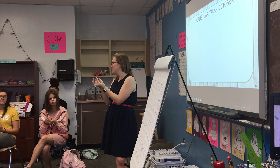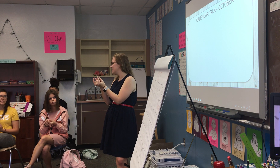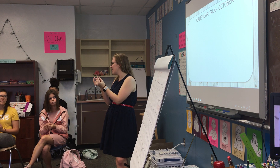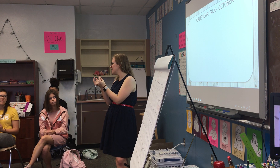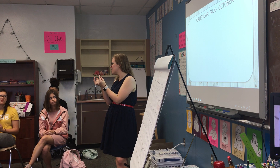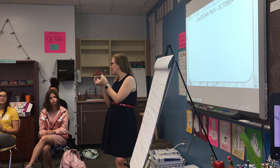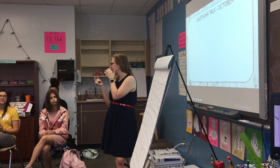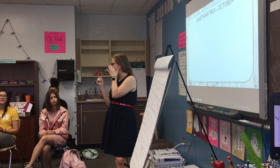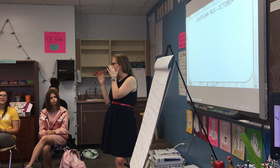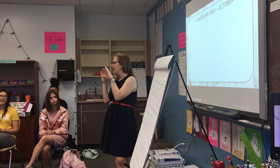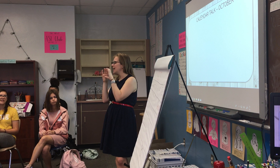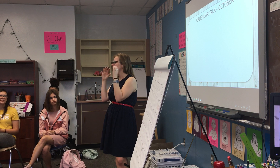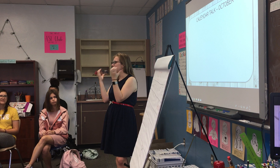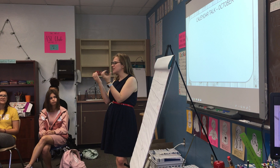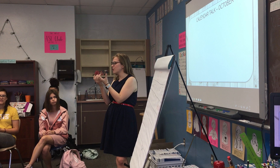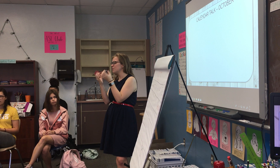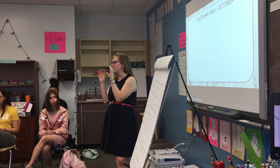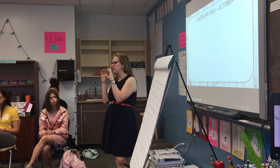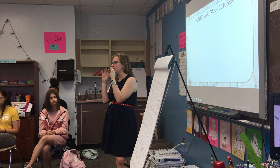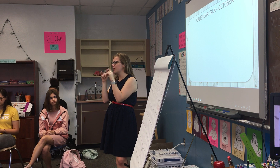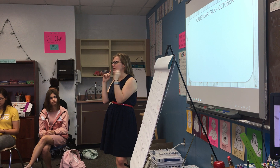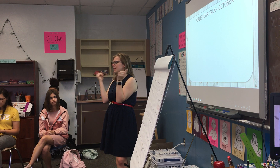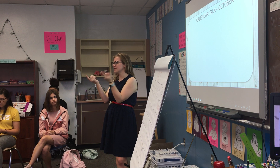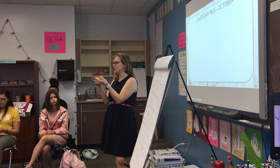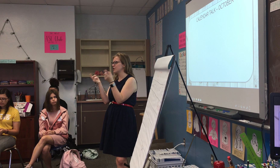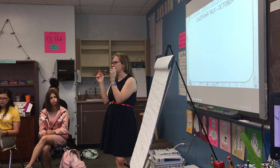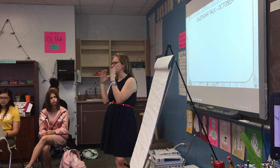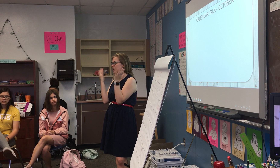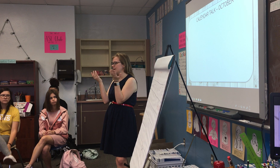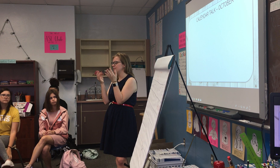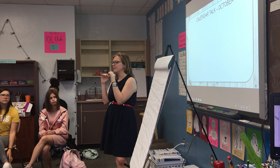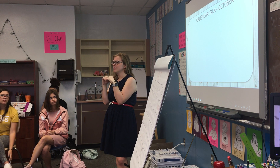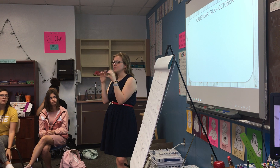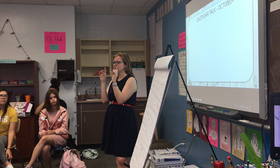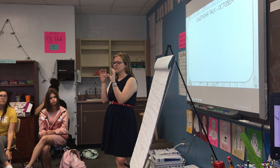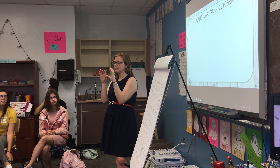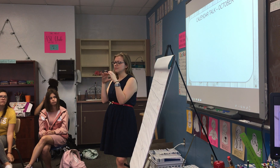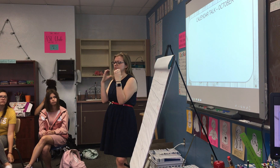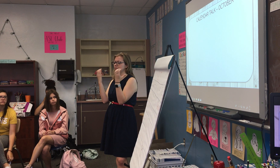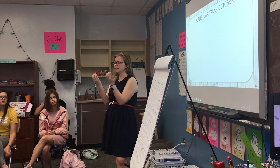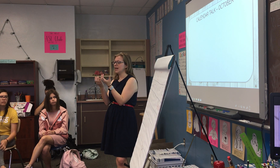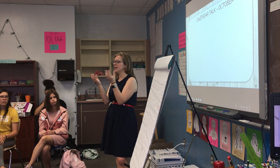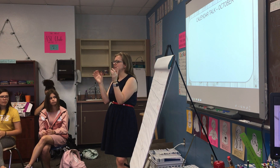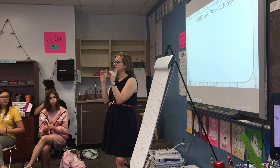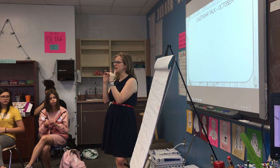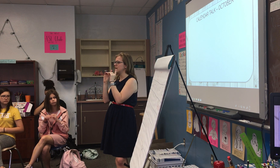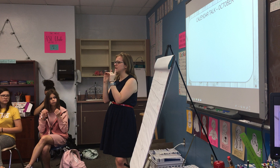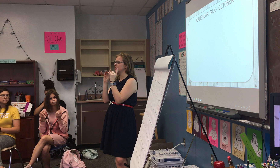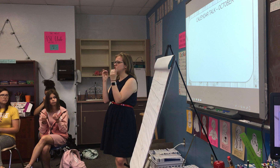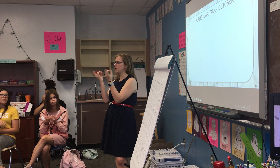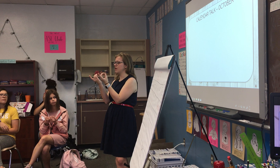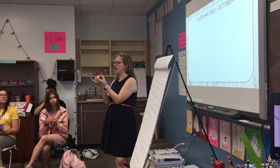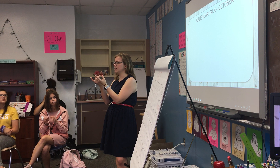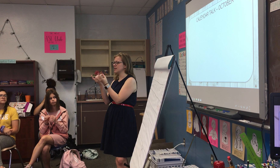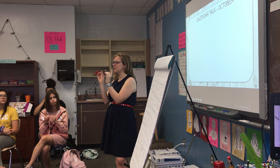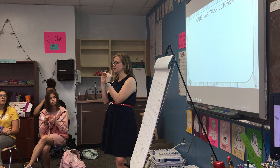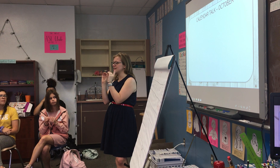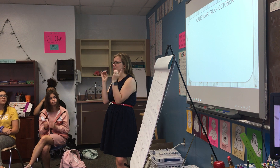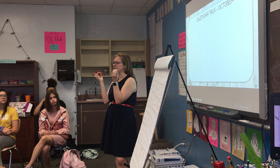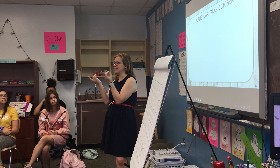see how this works? Anytime it's a group of people, you're going to make this little circle shape. Unless you're signing donut. Some people sign donut